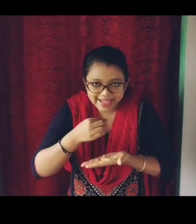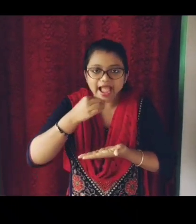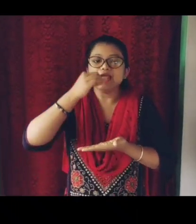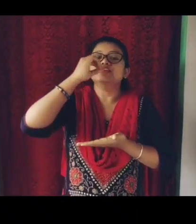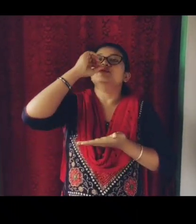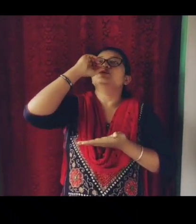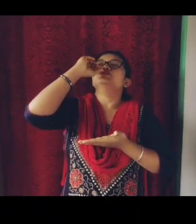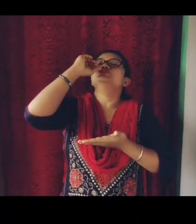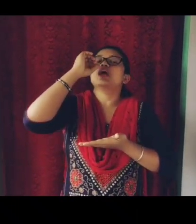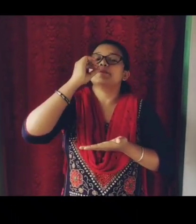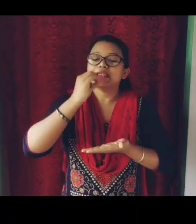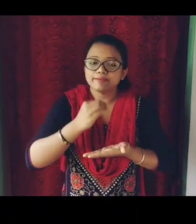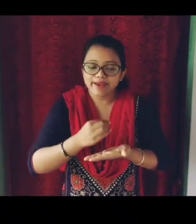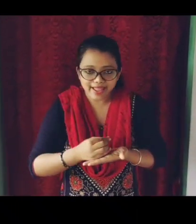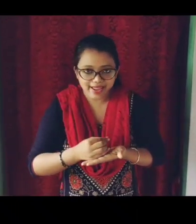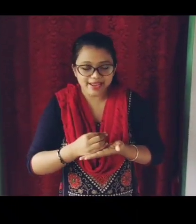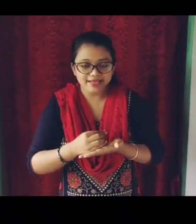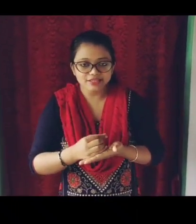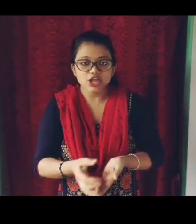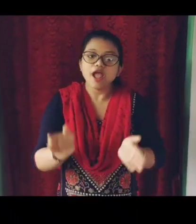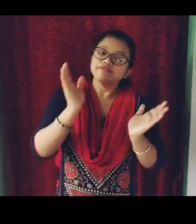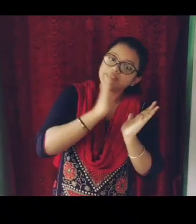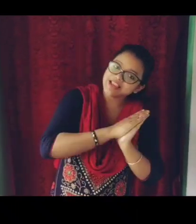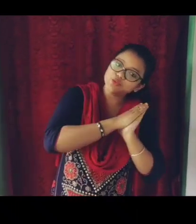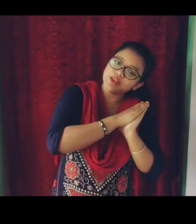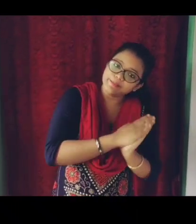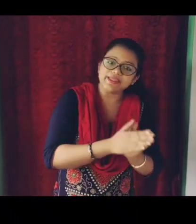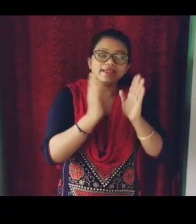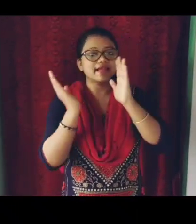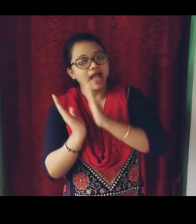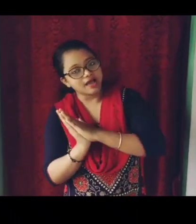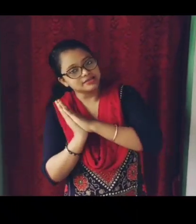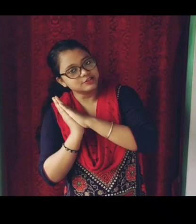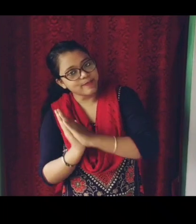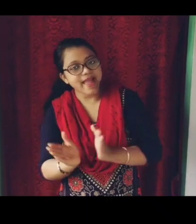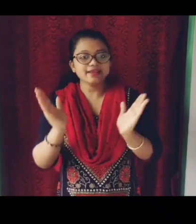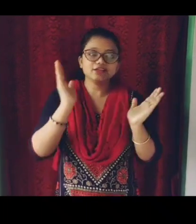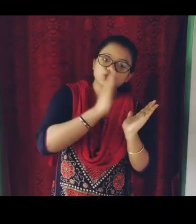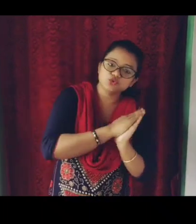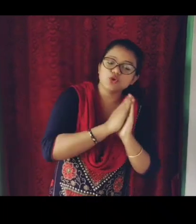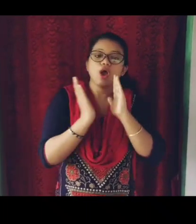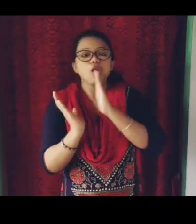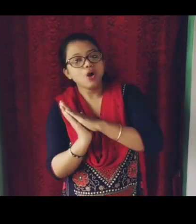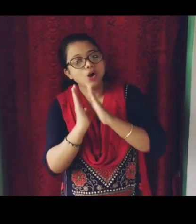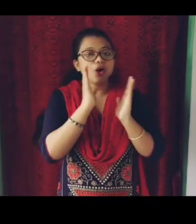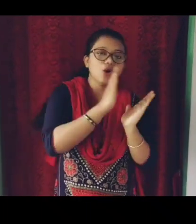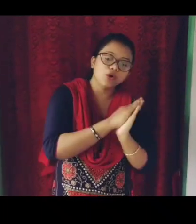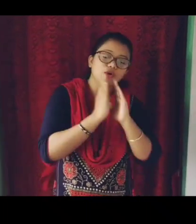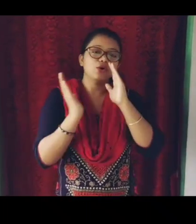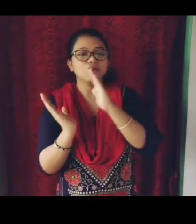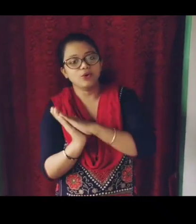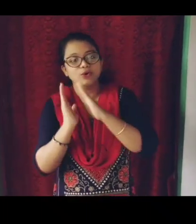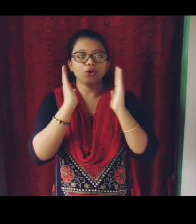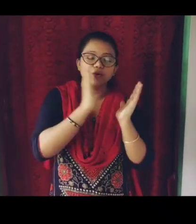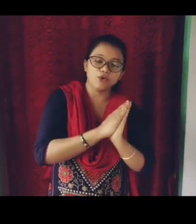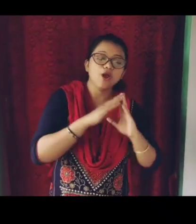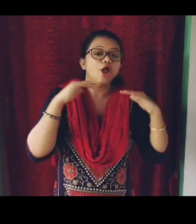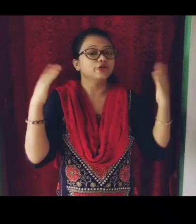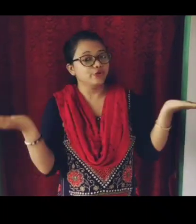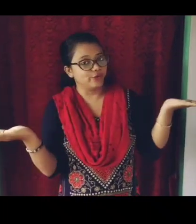Tea, I drink with jam and bread. That will bring us back to ho, ho, ho, ho. Do, re,